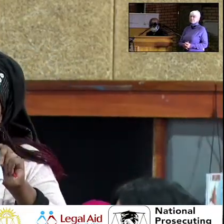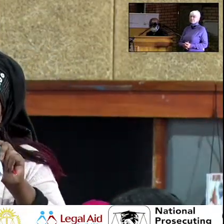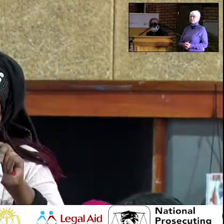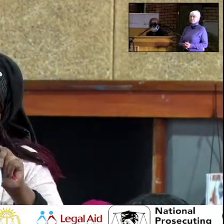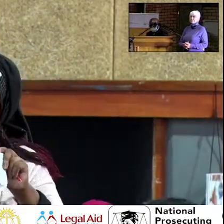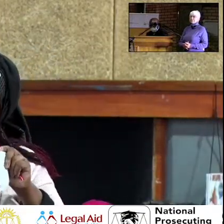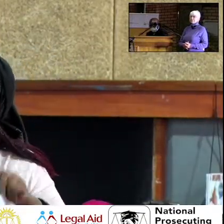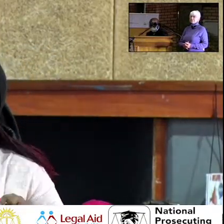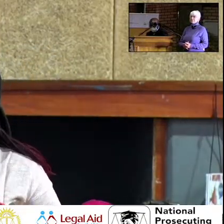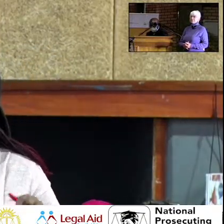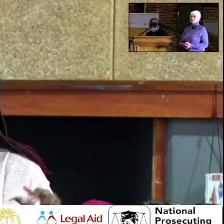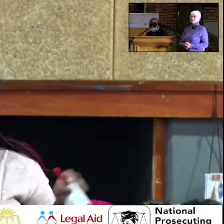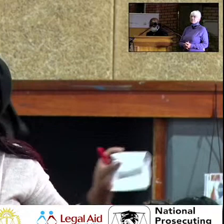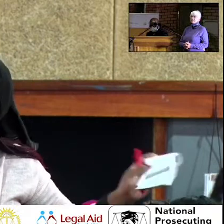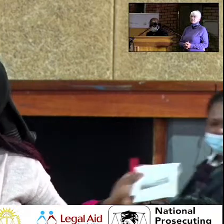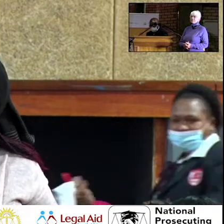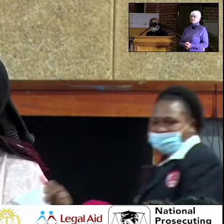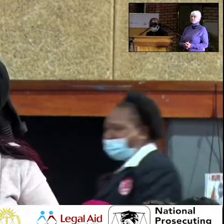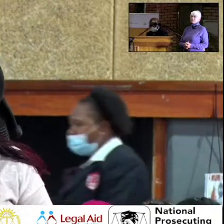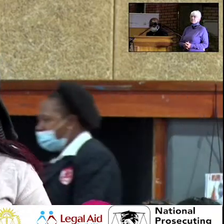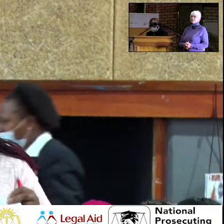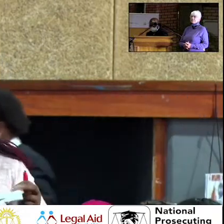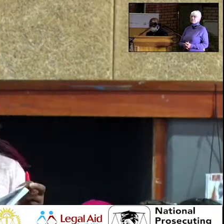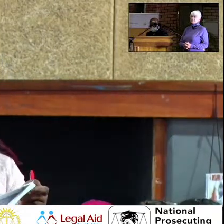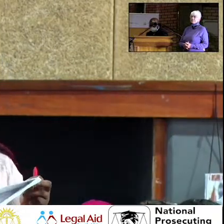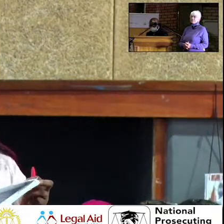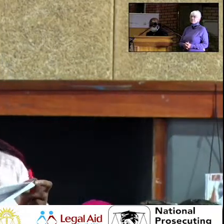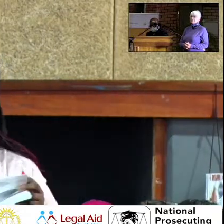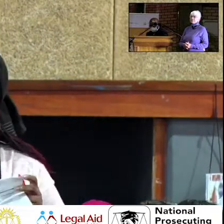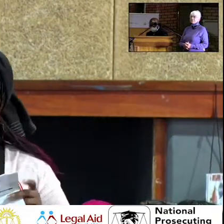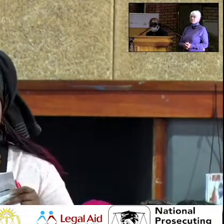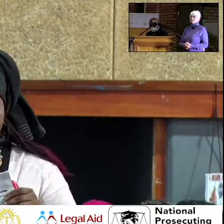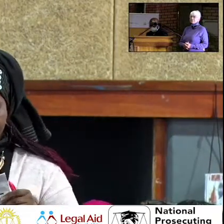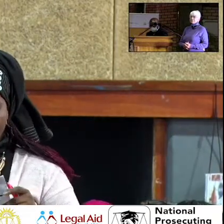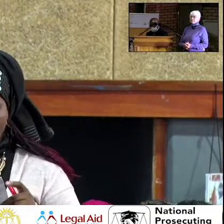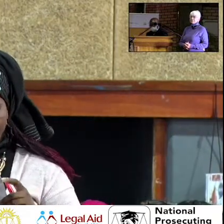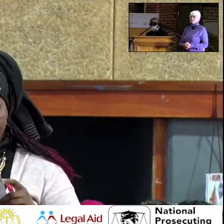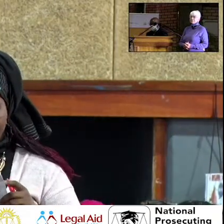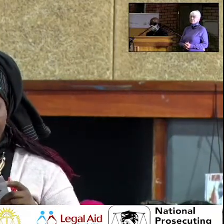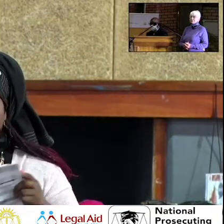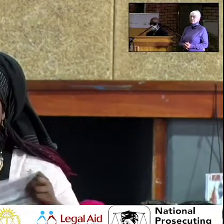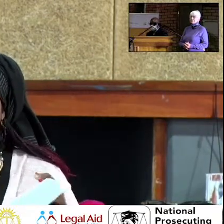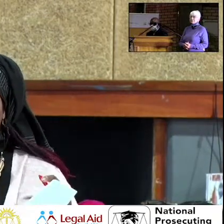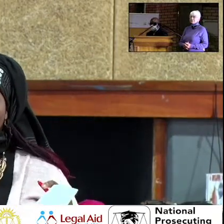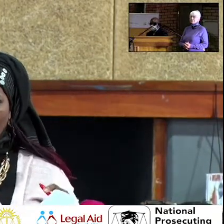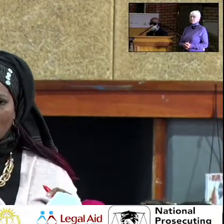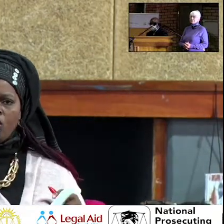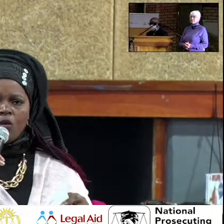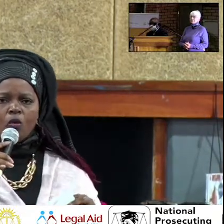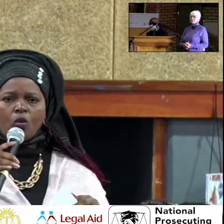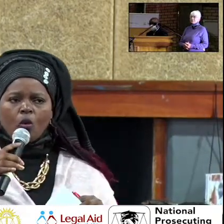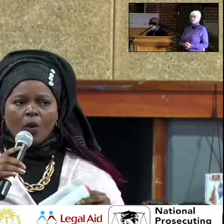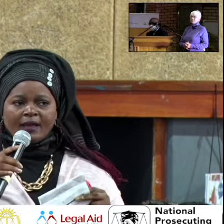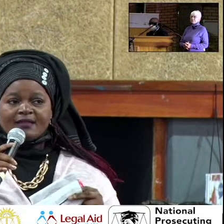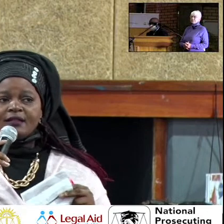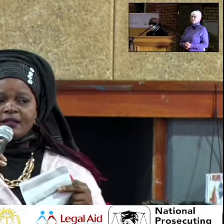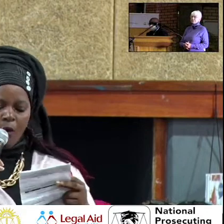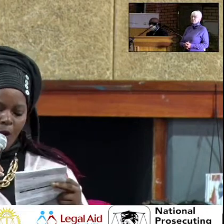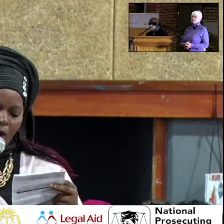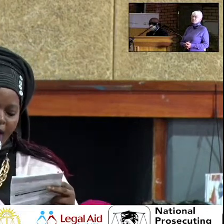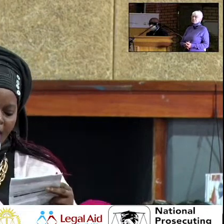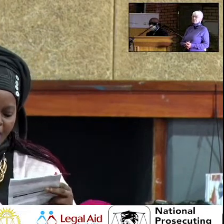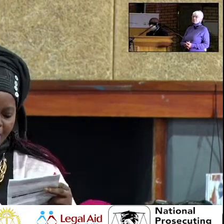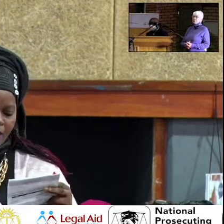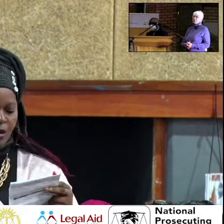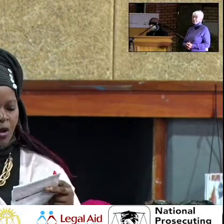i-high employment ininzi kodwa asiqashwanga ngoku. Okay, oya number endiya kuwo kakhulu kuwe sister